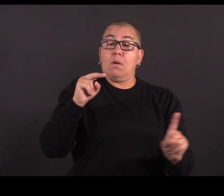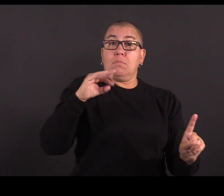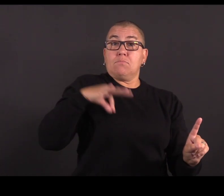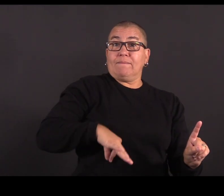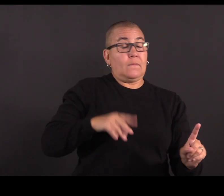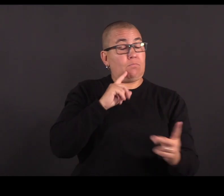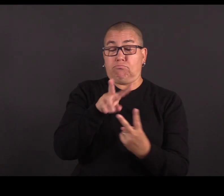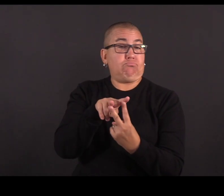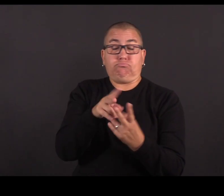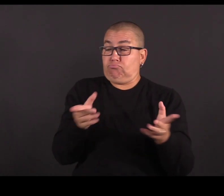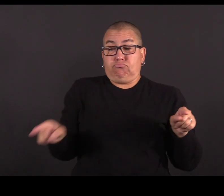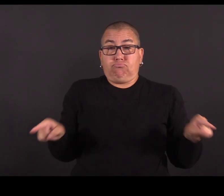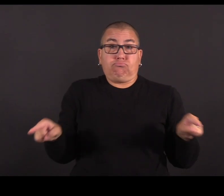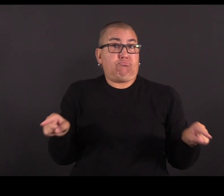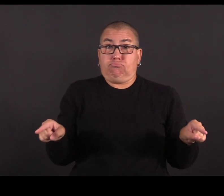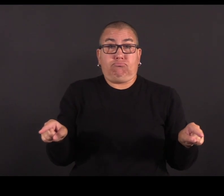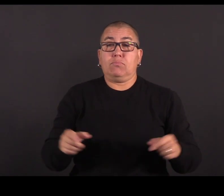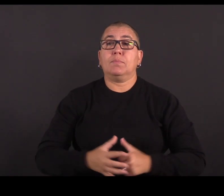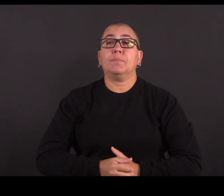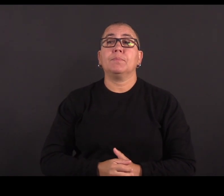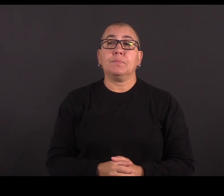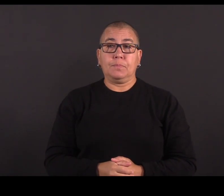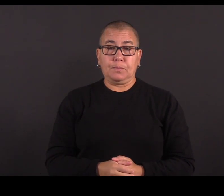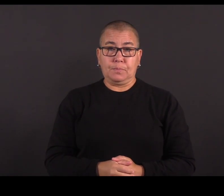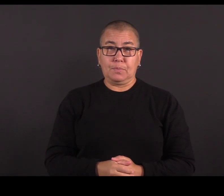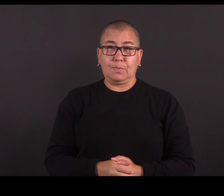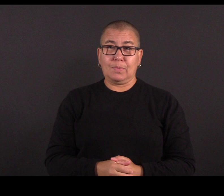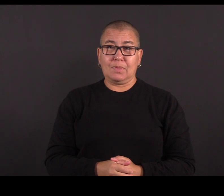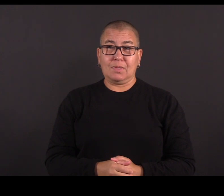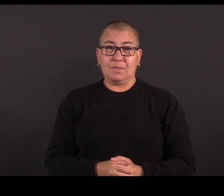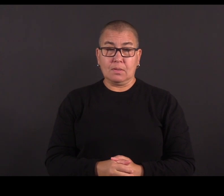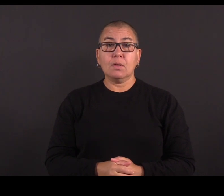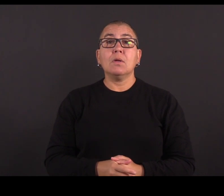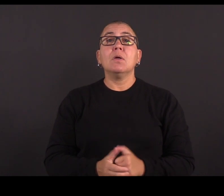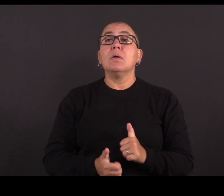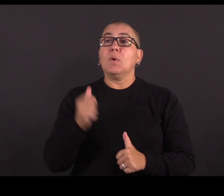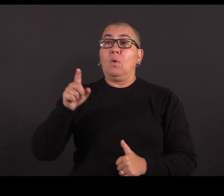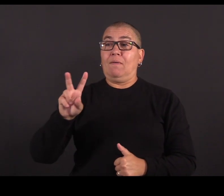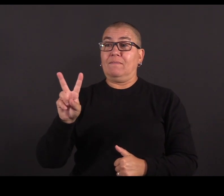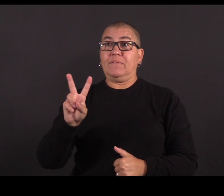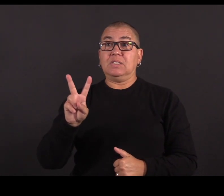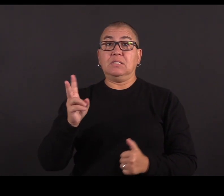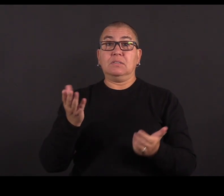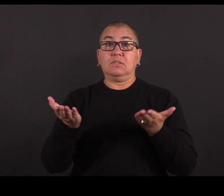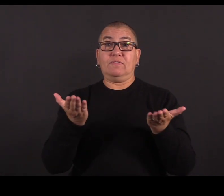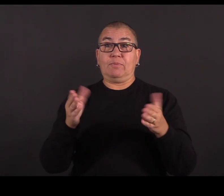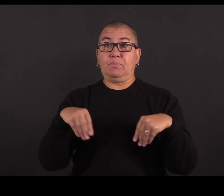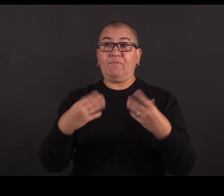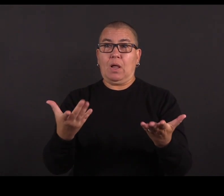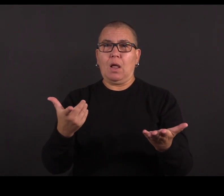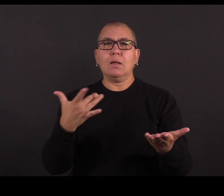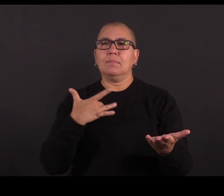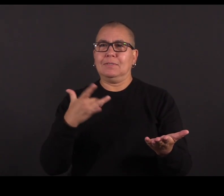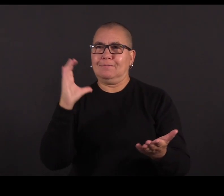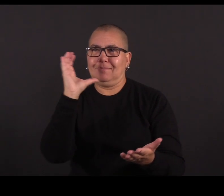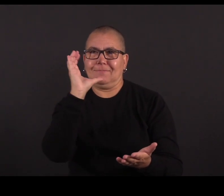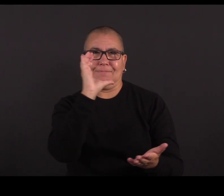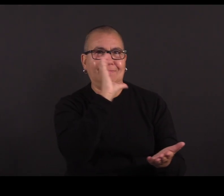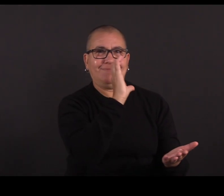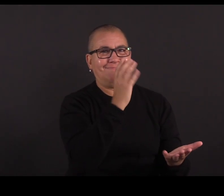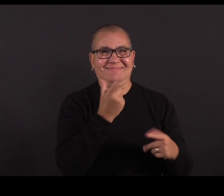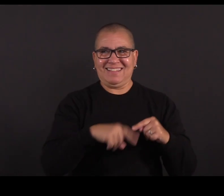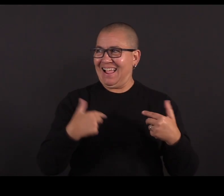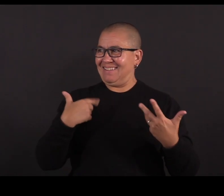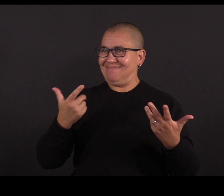Most victim service providers will not have the capacity to develop properties by themselves, but if your agency